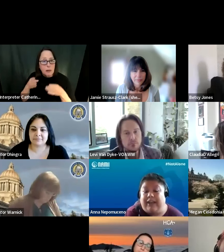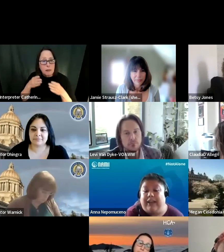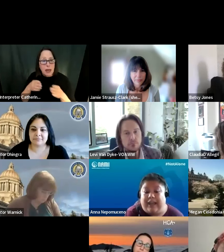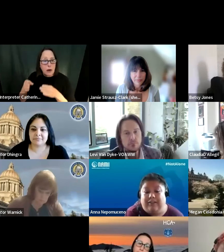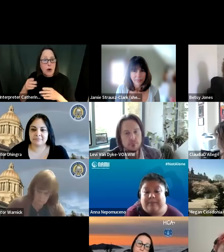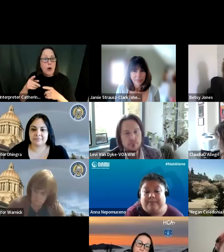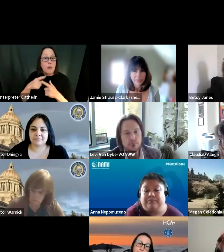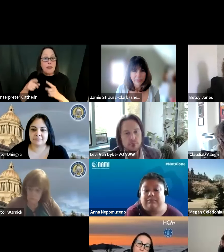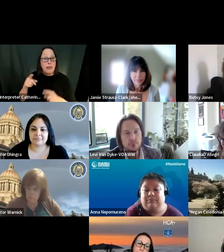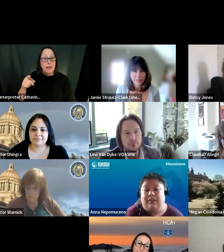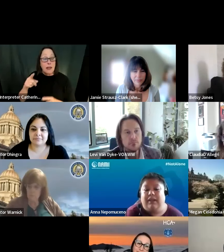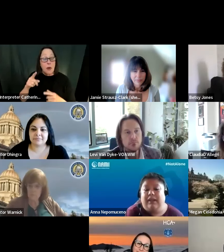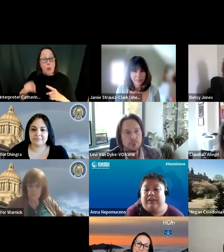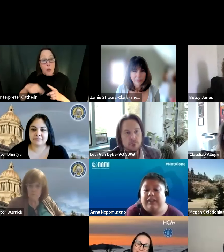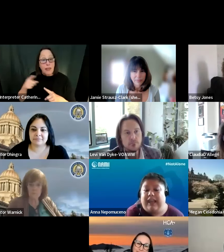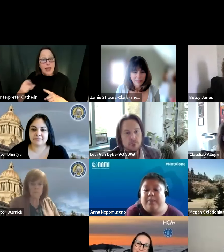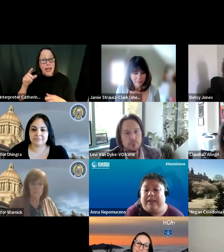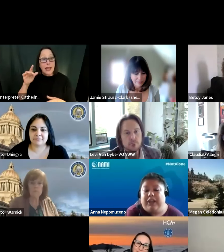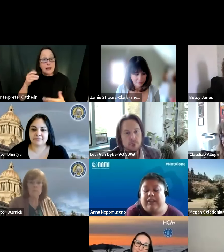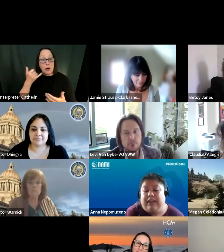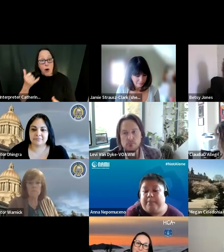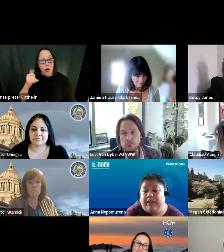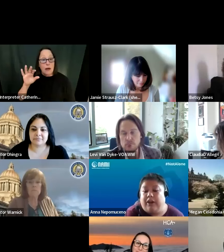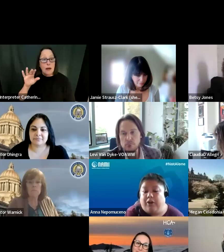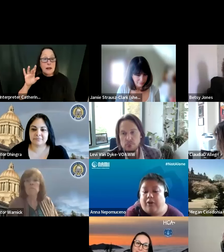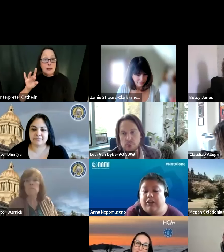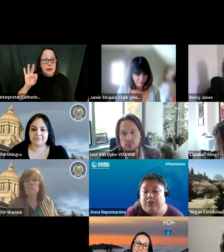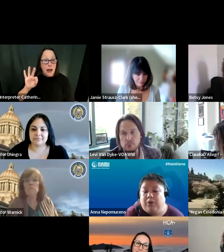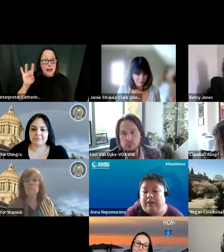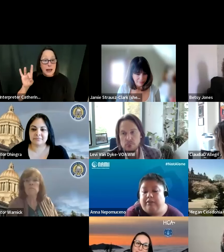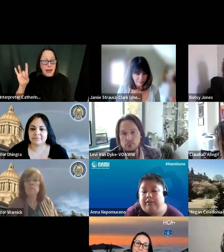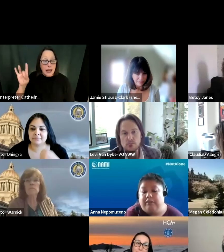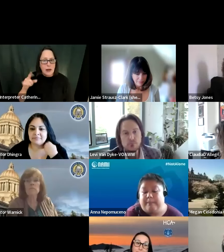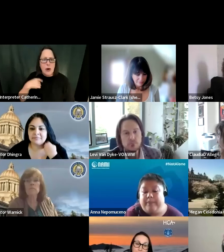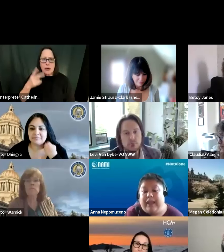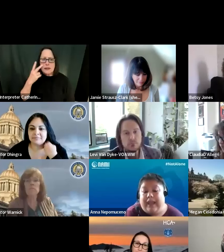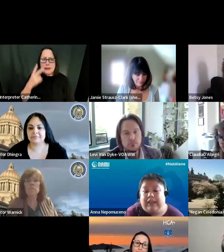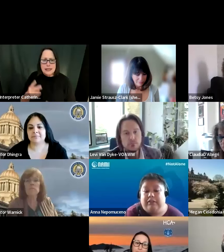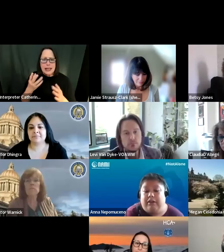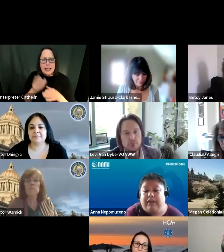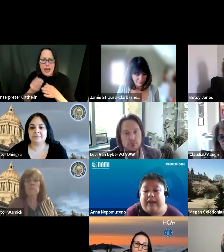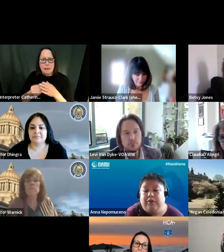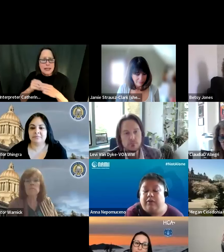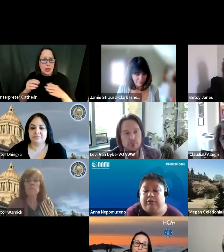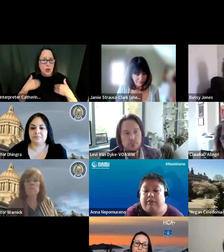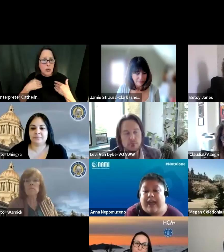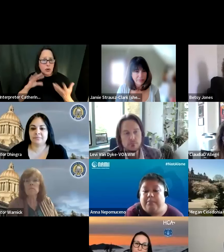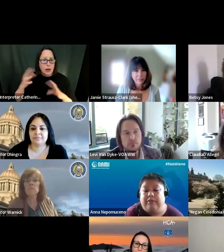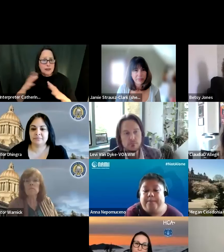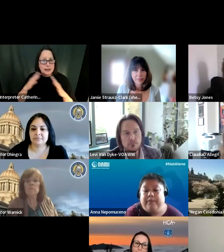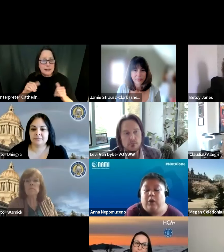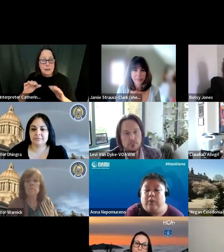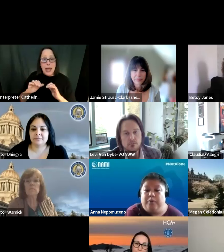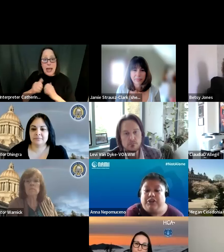dial 988. Today, we'll be looking at the gaps in our current youth crisis system and discussing how to address those